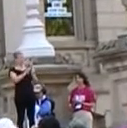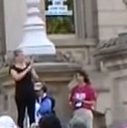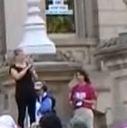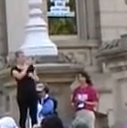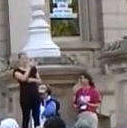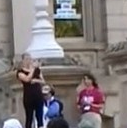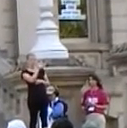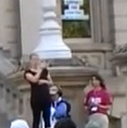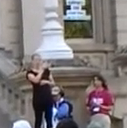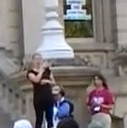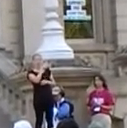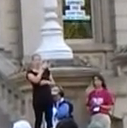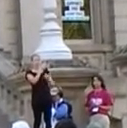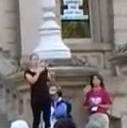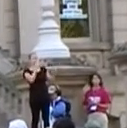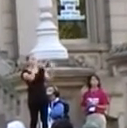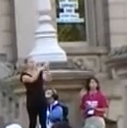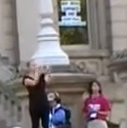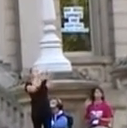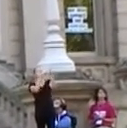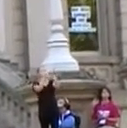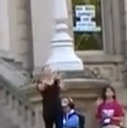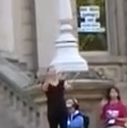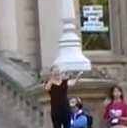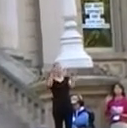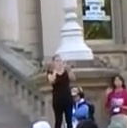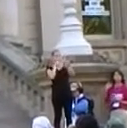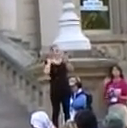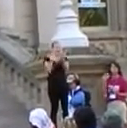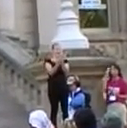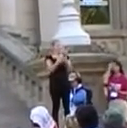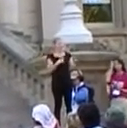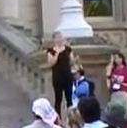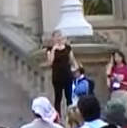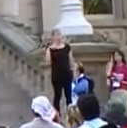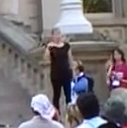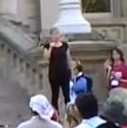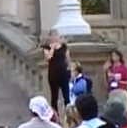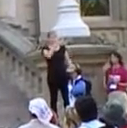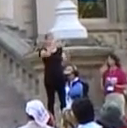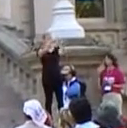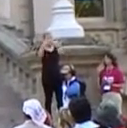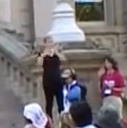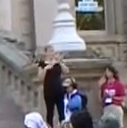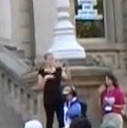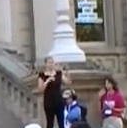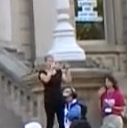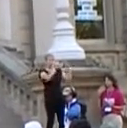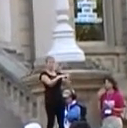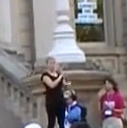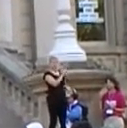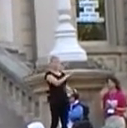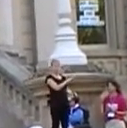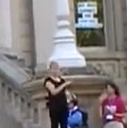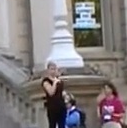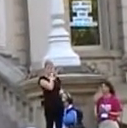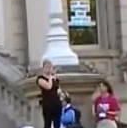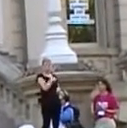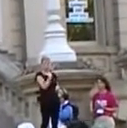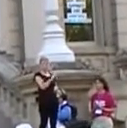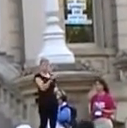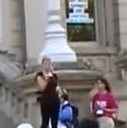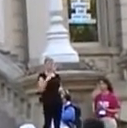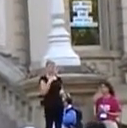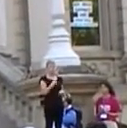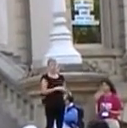Leader Stamas if she could at least recognize the guests in the balcony. And he said no. She posted it on Facebook.